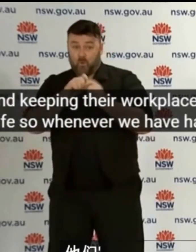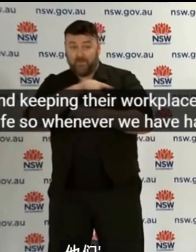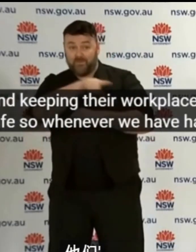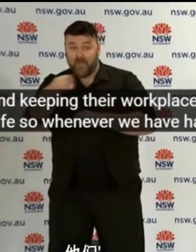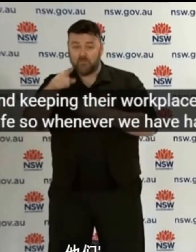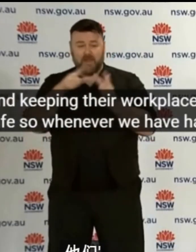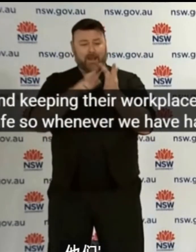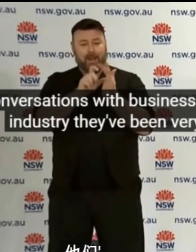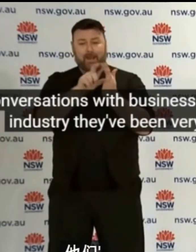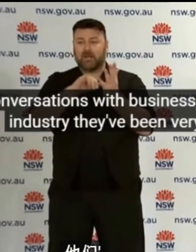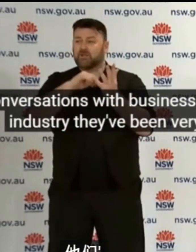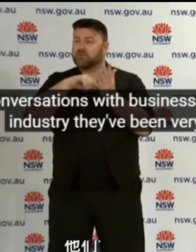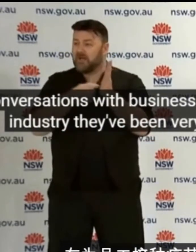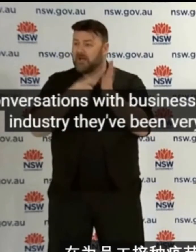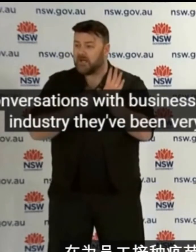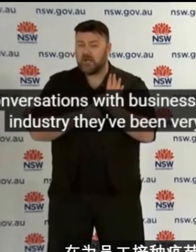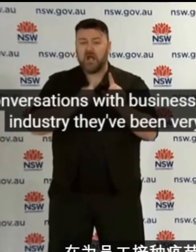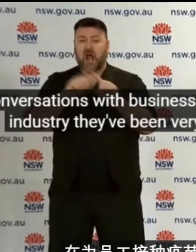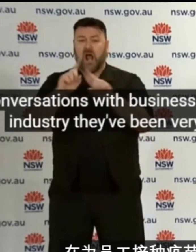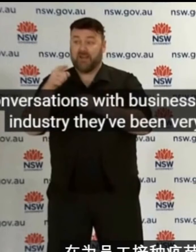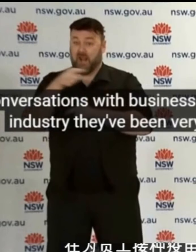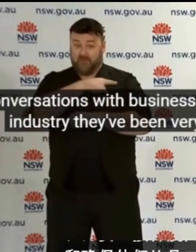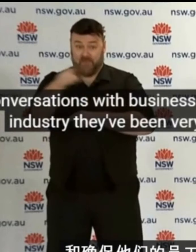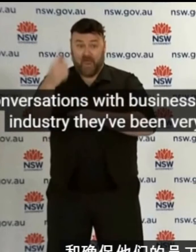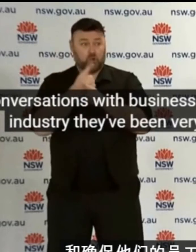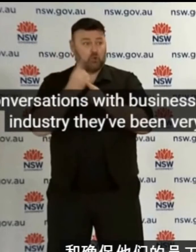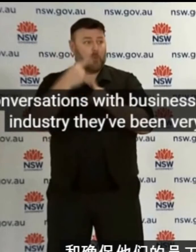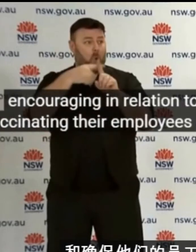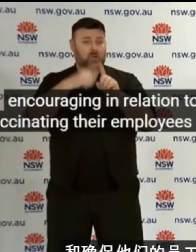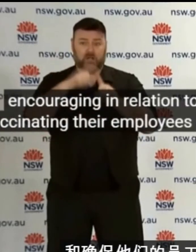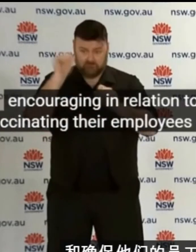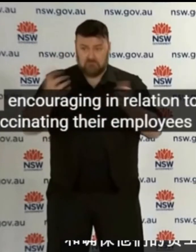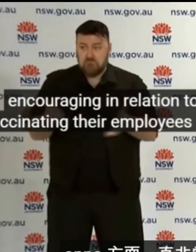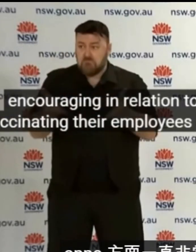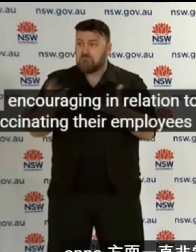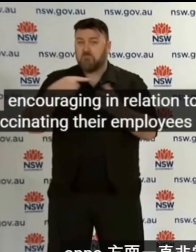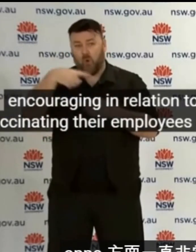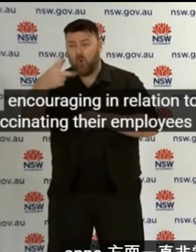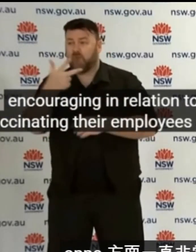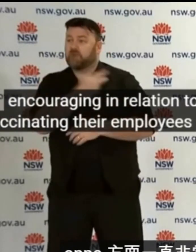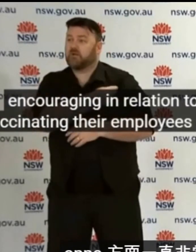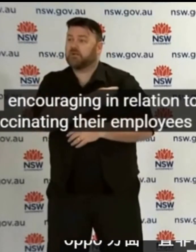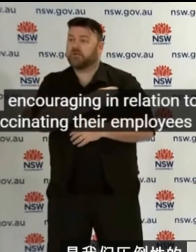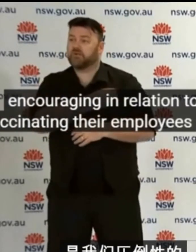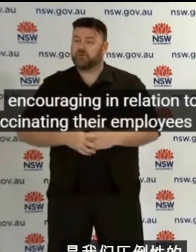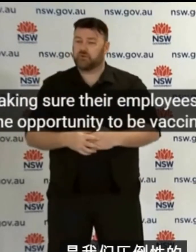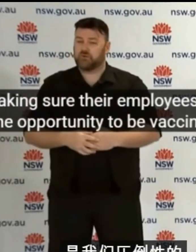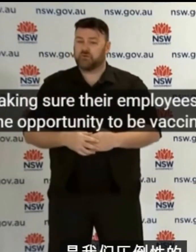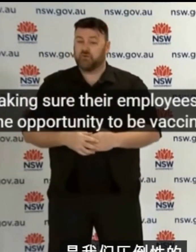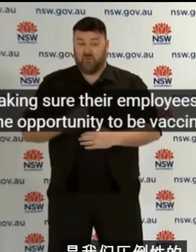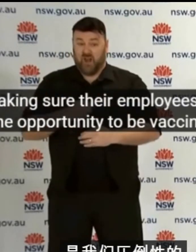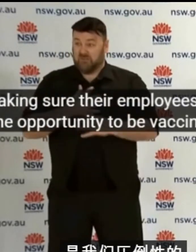in relation to vaccinating their employees and making sure their employees have the opportunity to be vaccinated. That has been our overwhelming